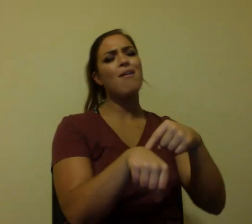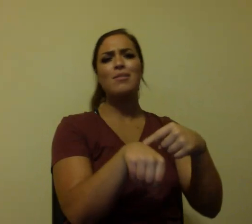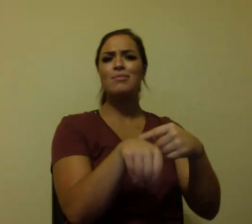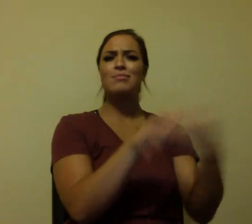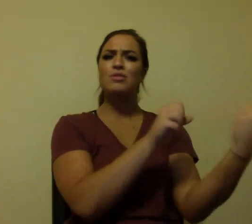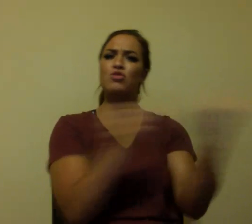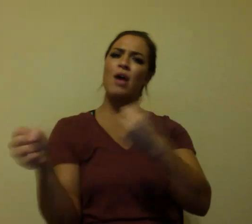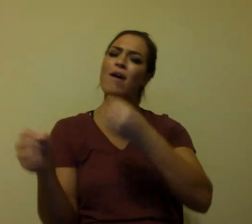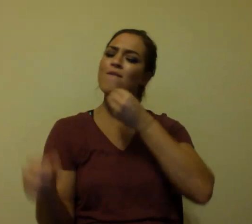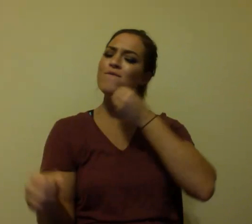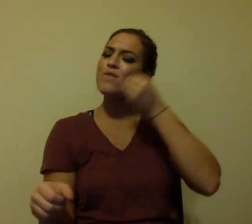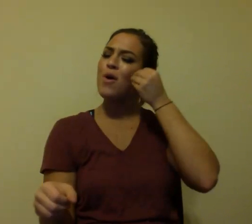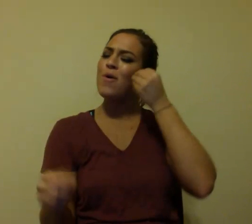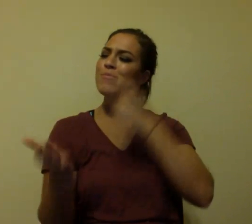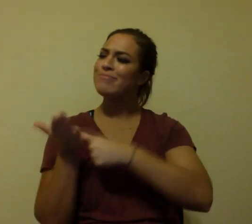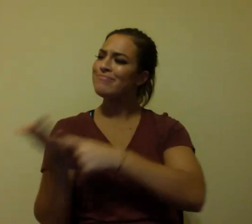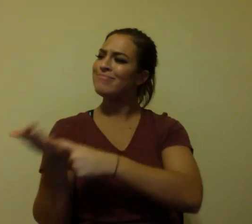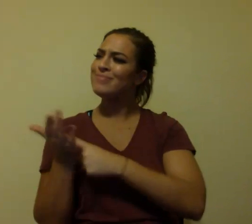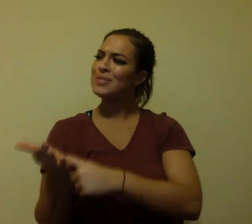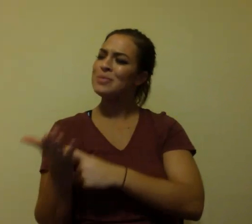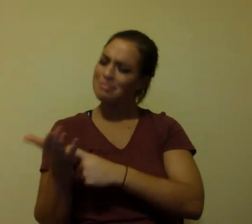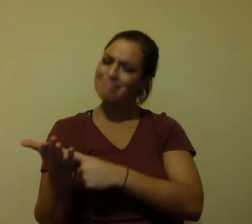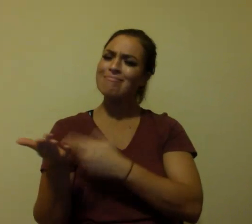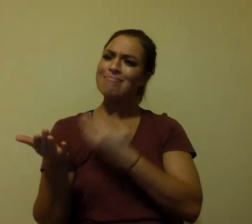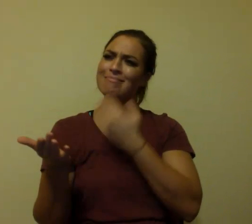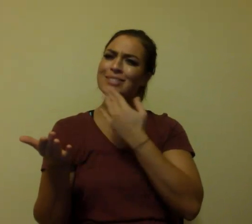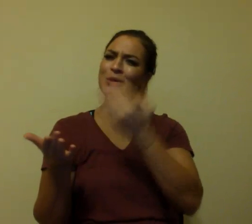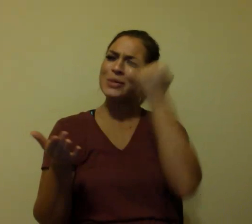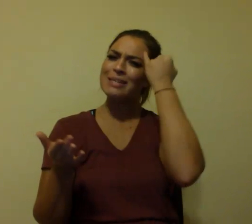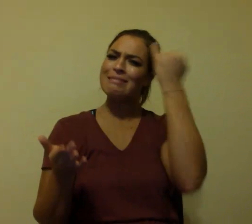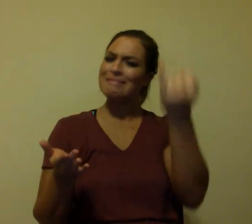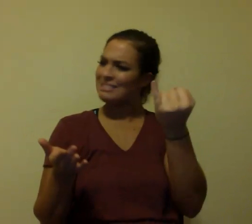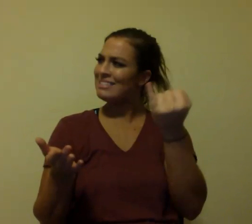remember my mother with a smile, rather than all those feelings of sadness.